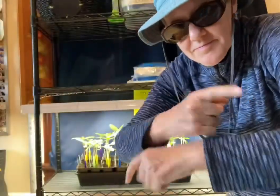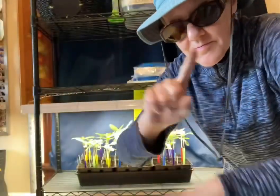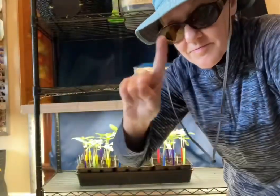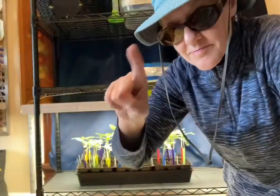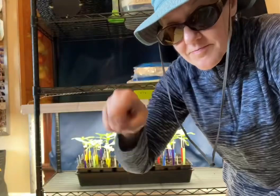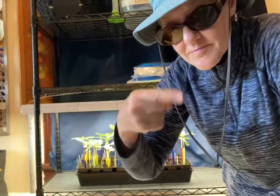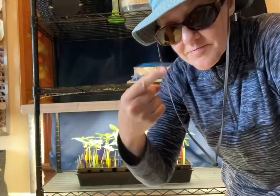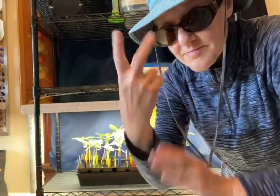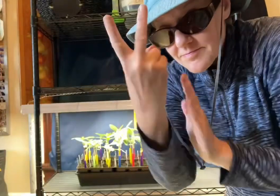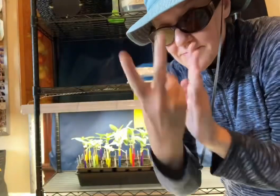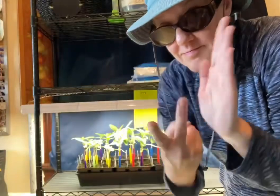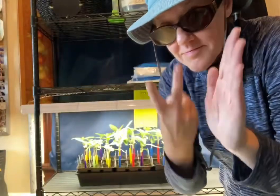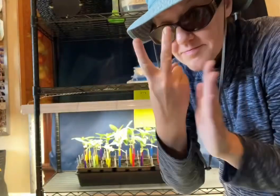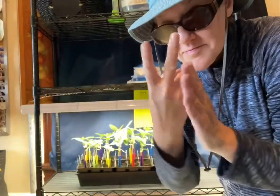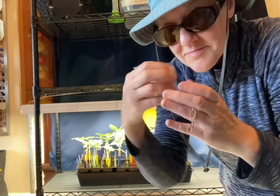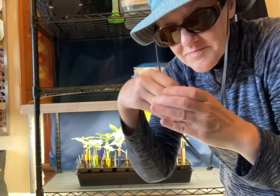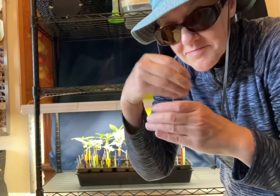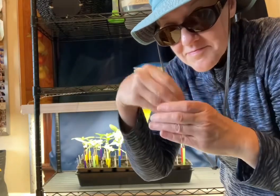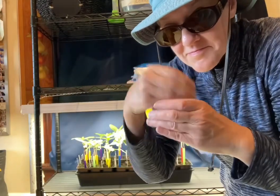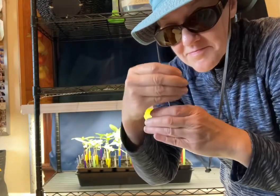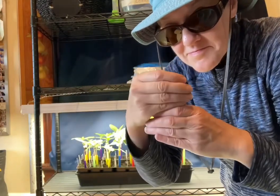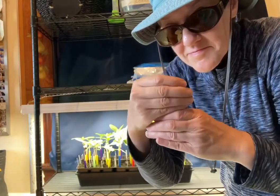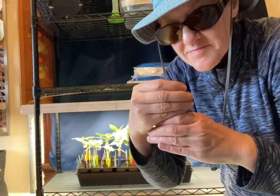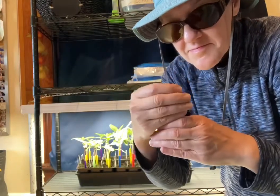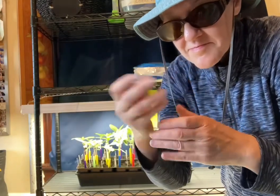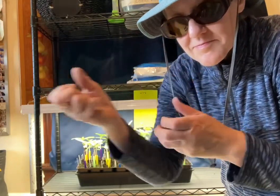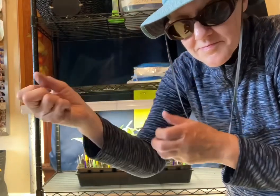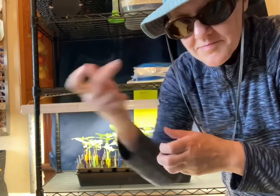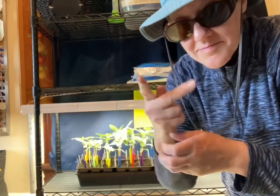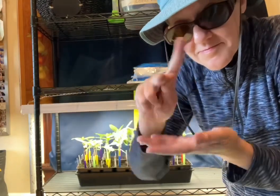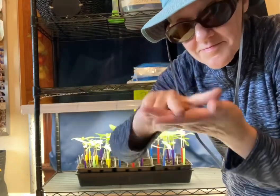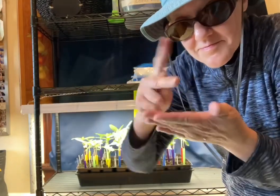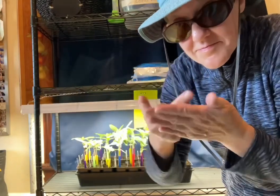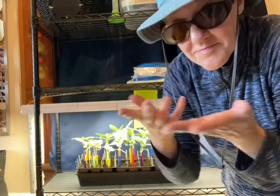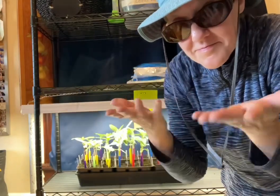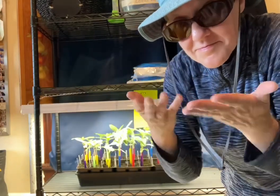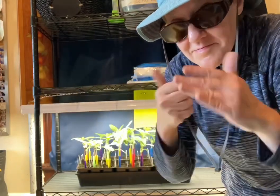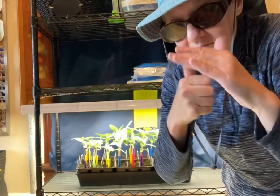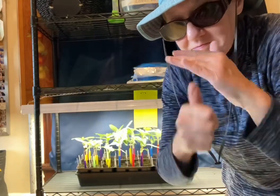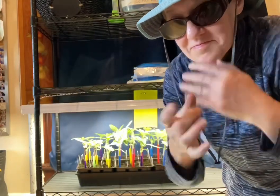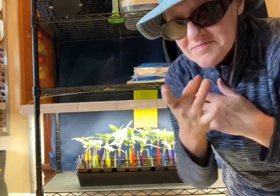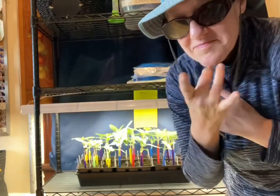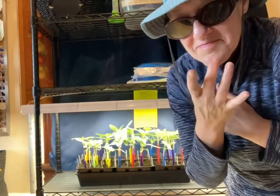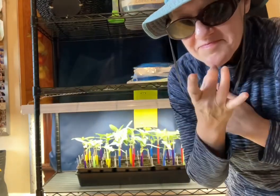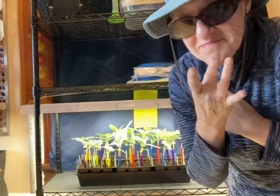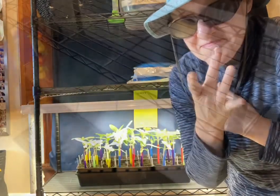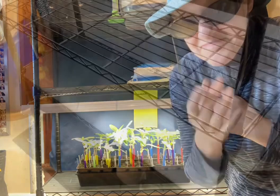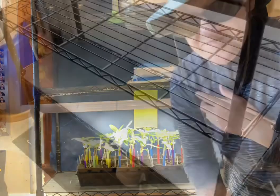today they're only going to stay outside for 2 hours. Then they're going to come back in the kitchen and we'll put them under these lights.